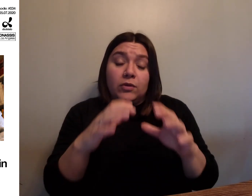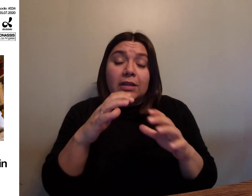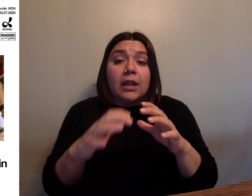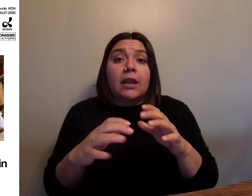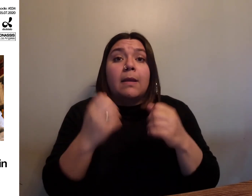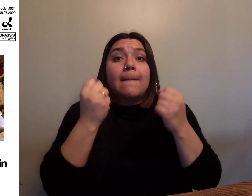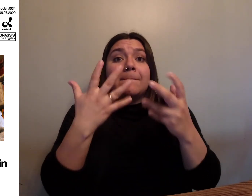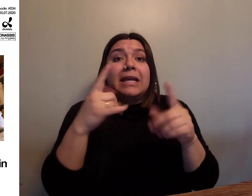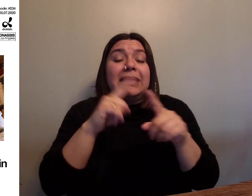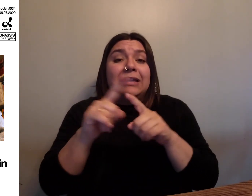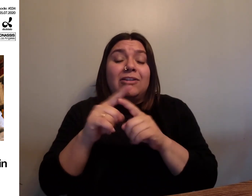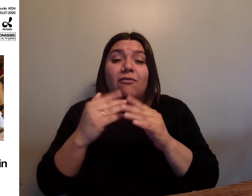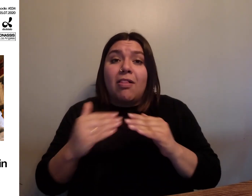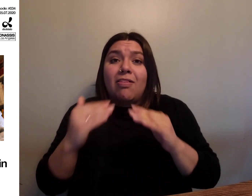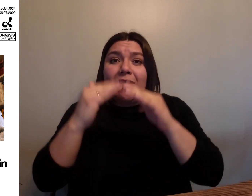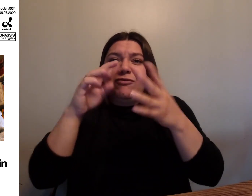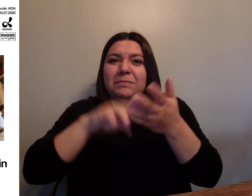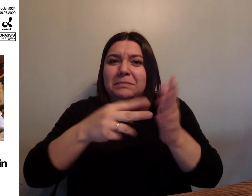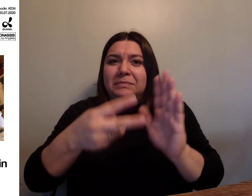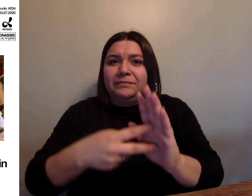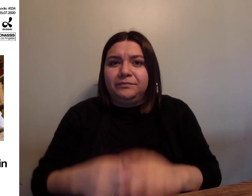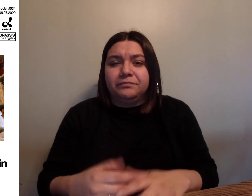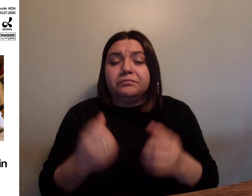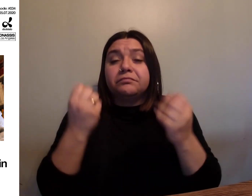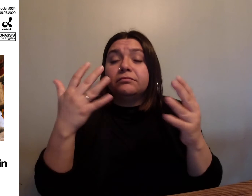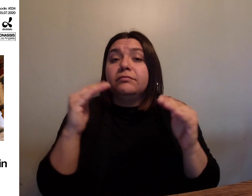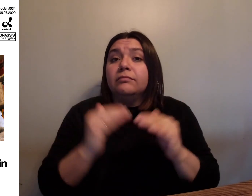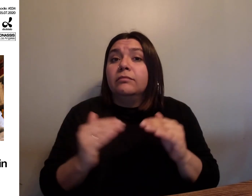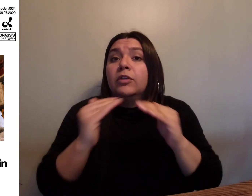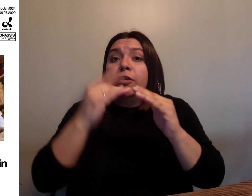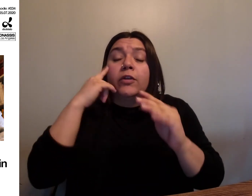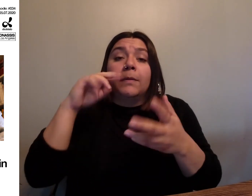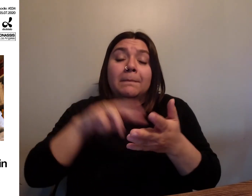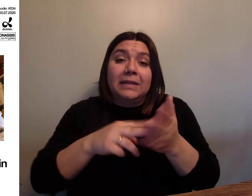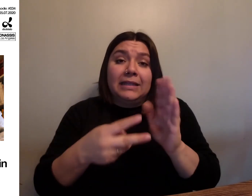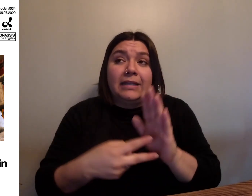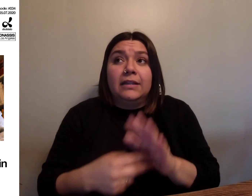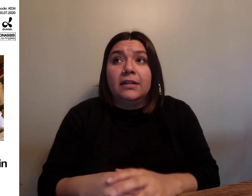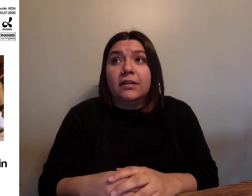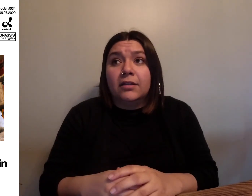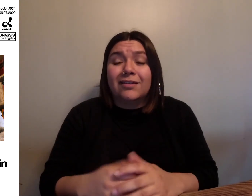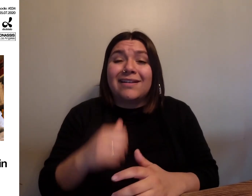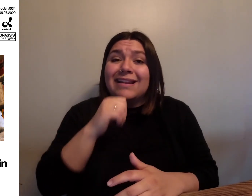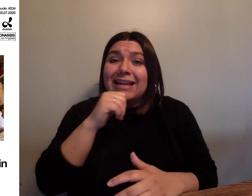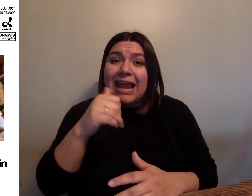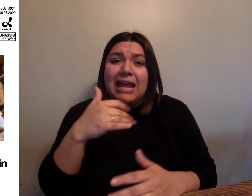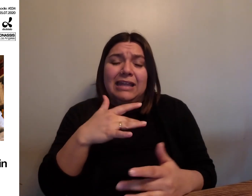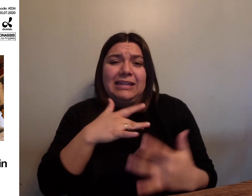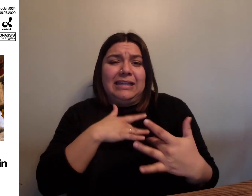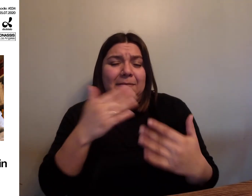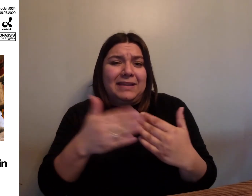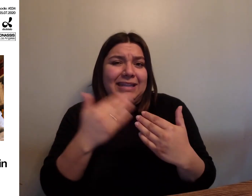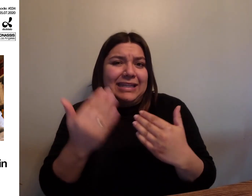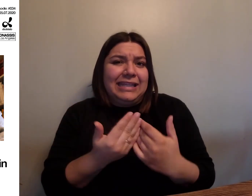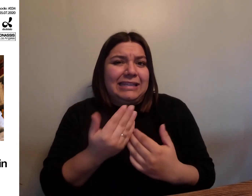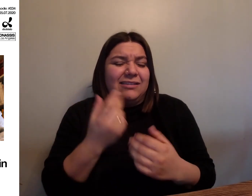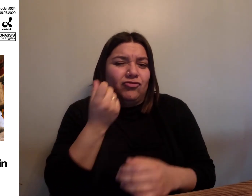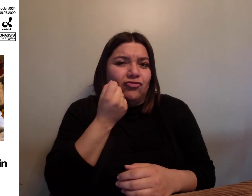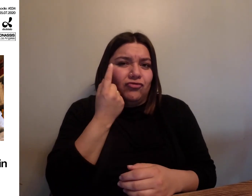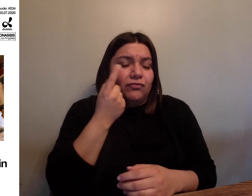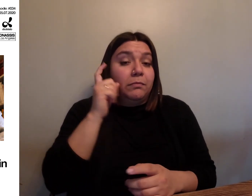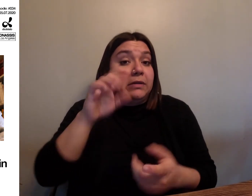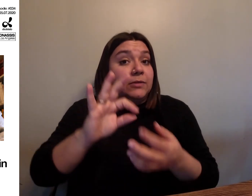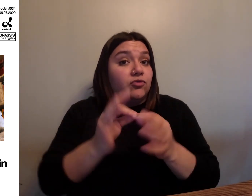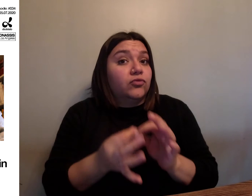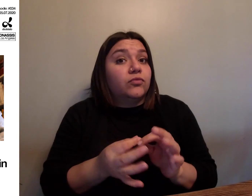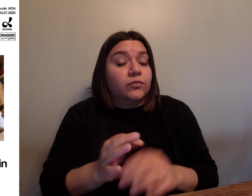communicate multiple levels of meaning. And multiple levels of meaning are not easily deciphered. They have